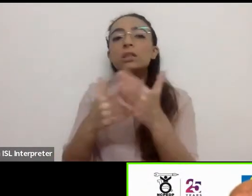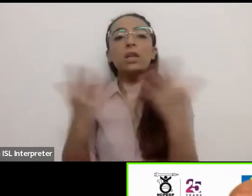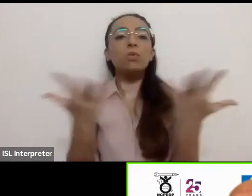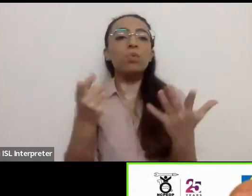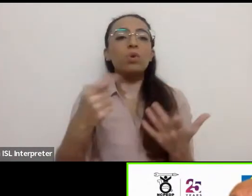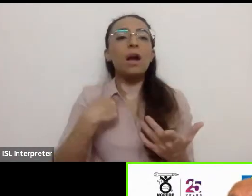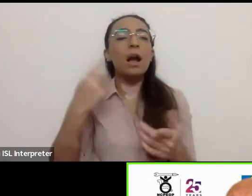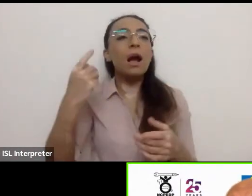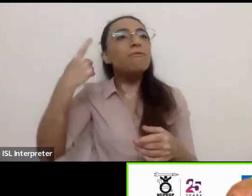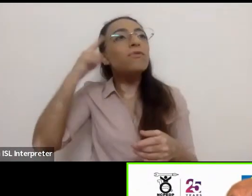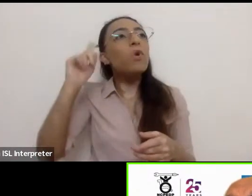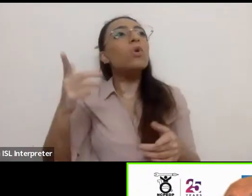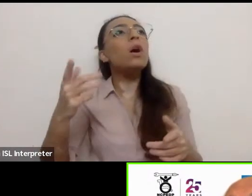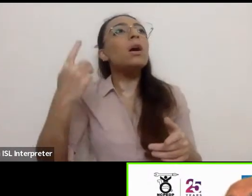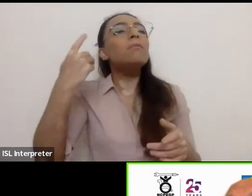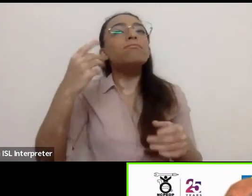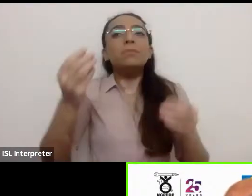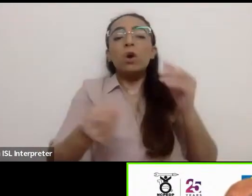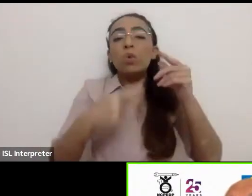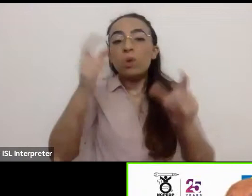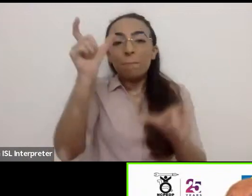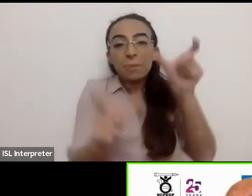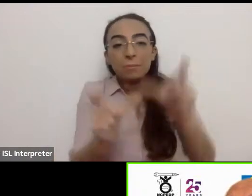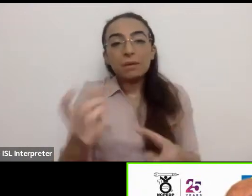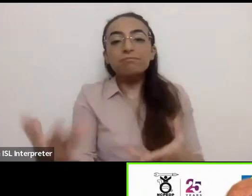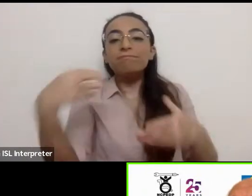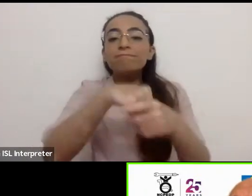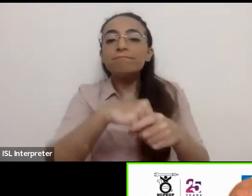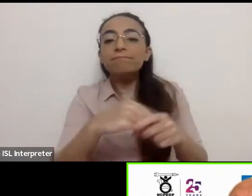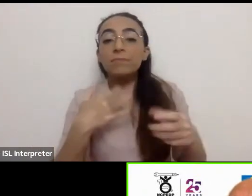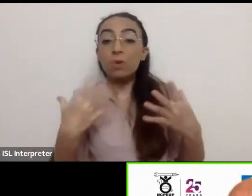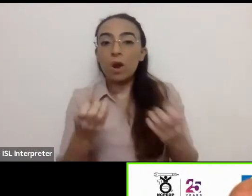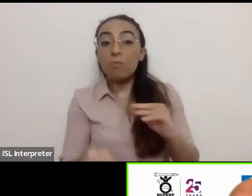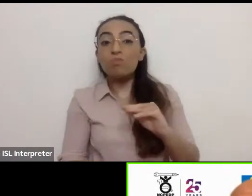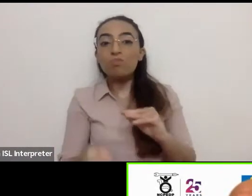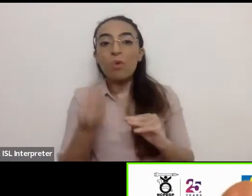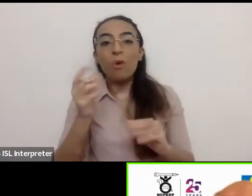in terms of increasing the number, say, to a